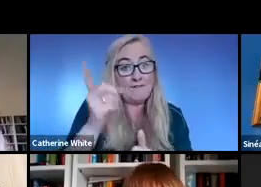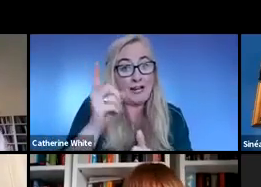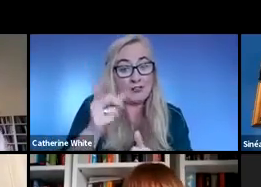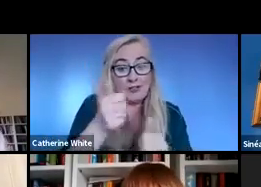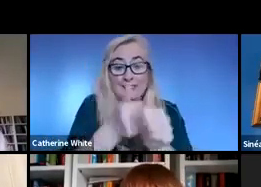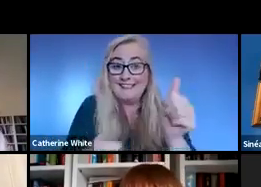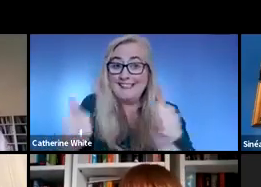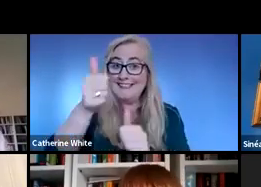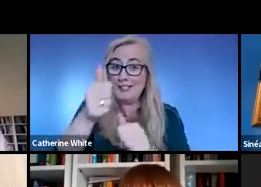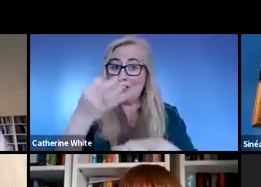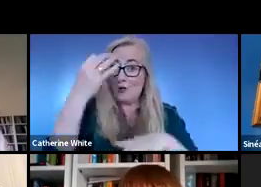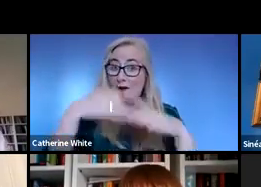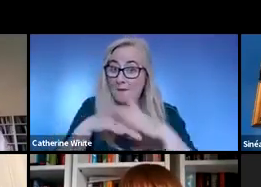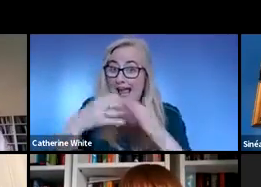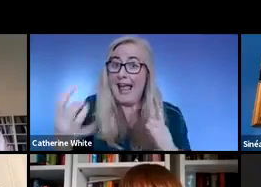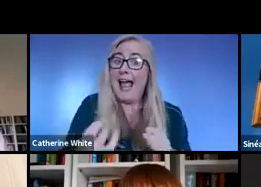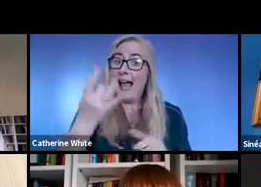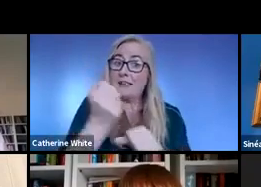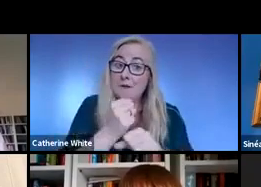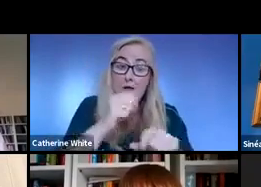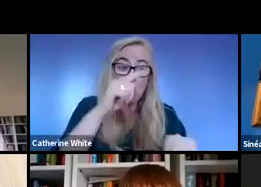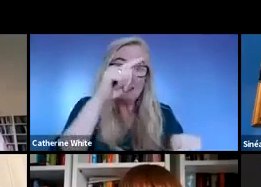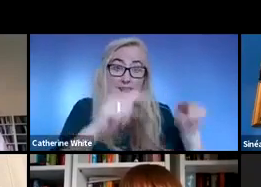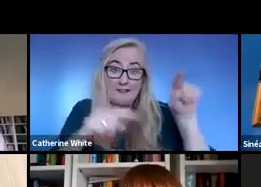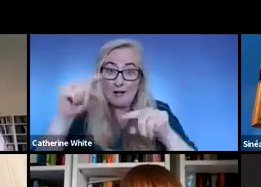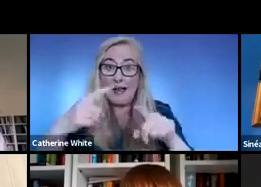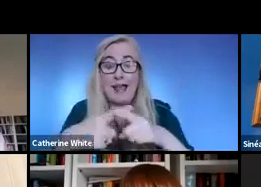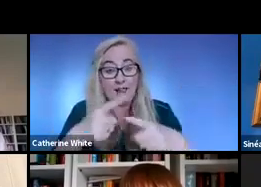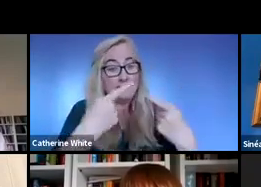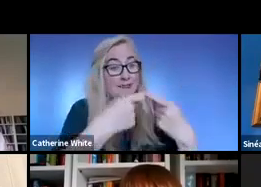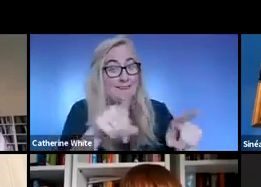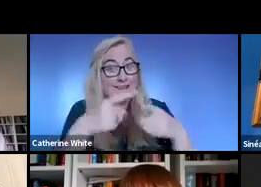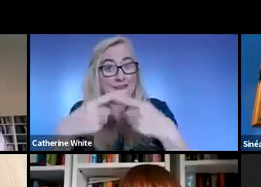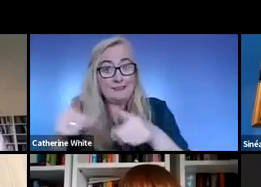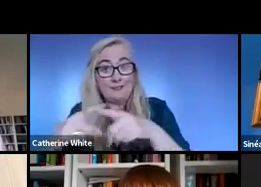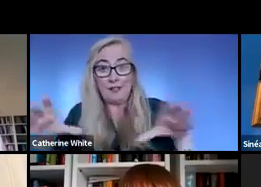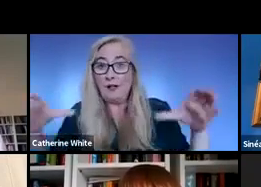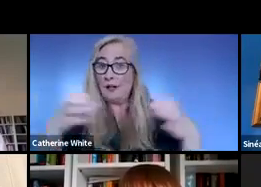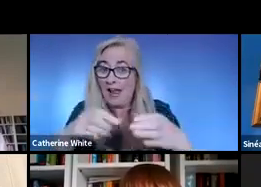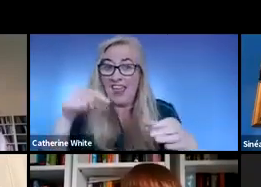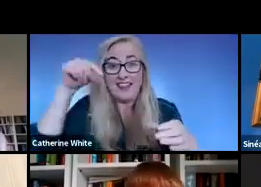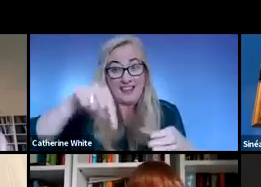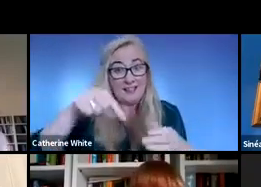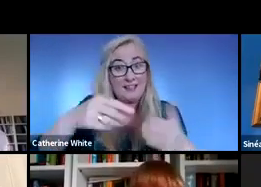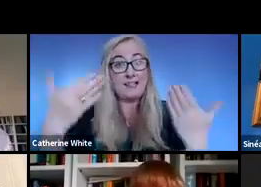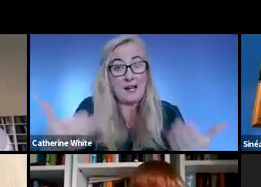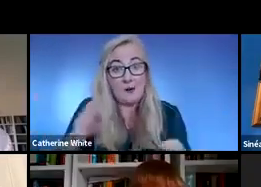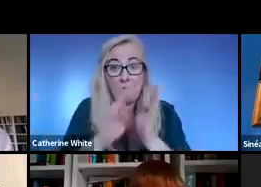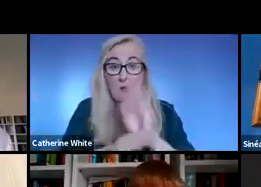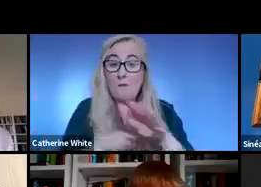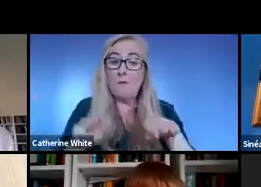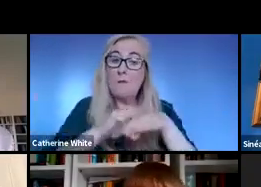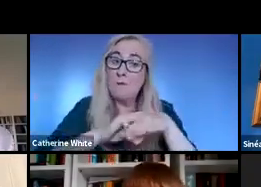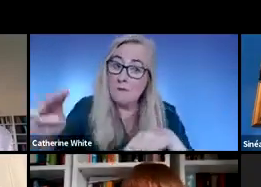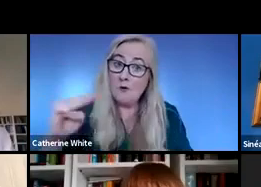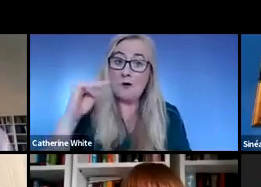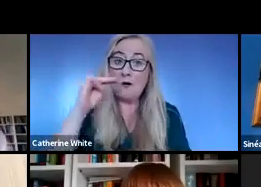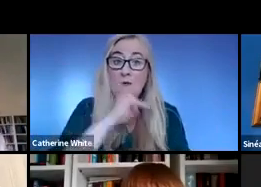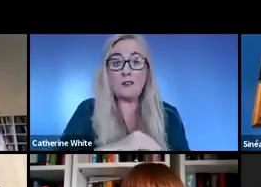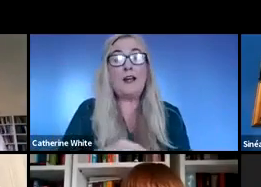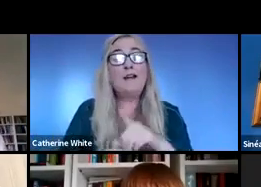government, asking about the diversity and the intersectionality of those advisors has never been more important. Thank you,